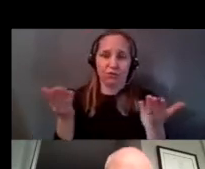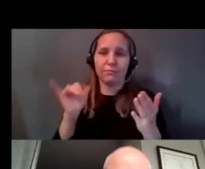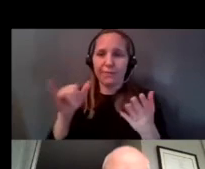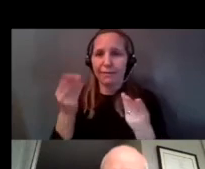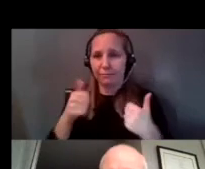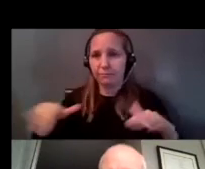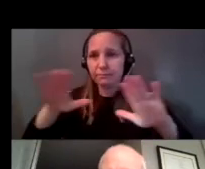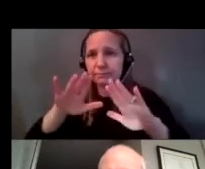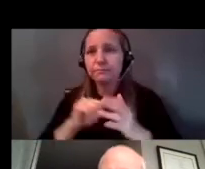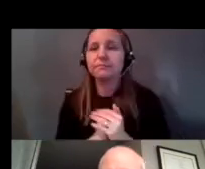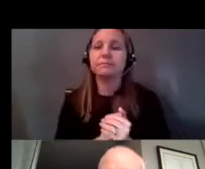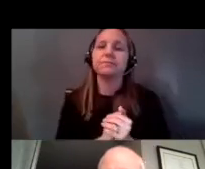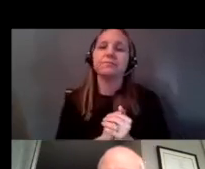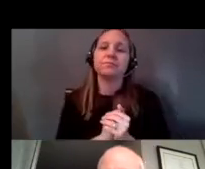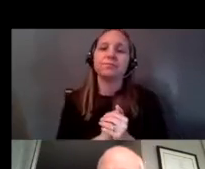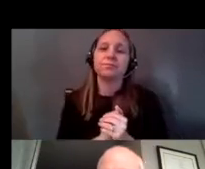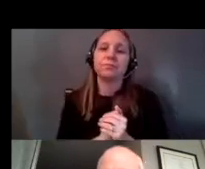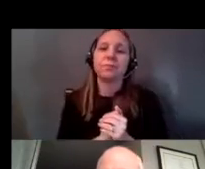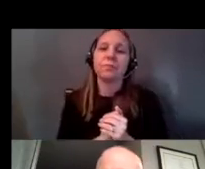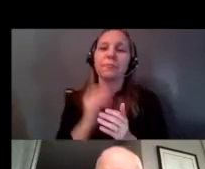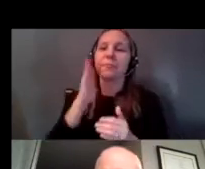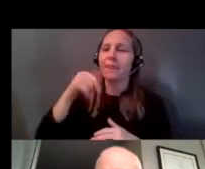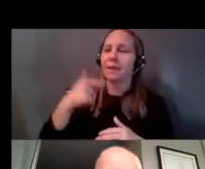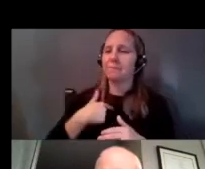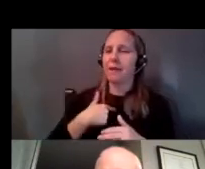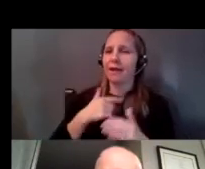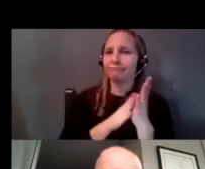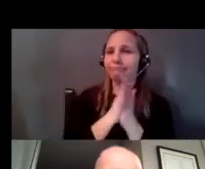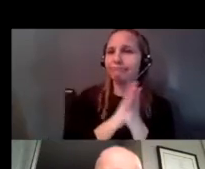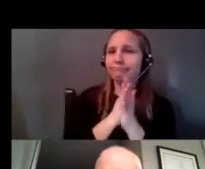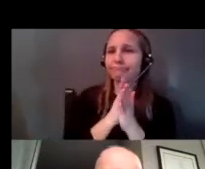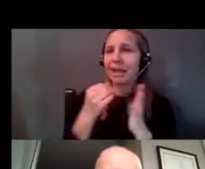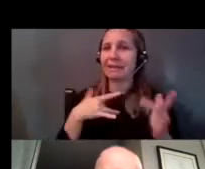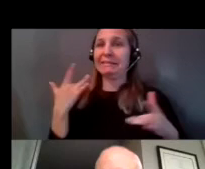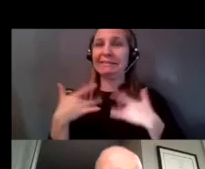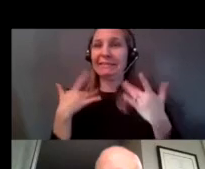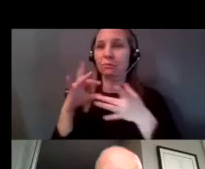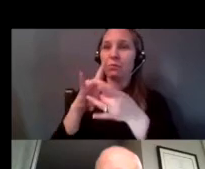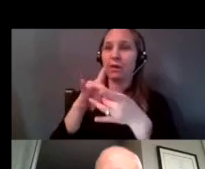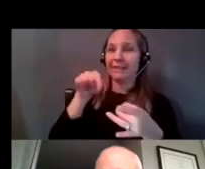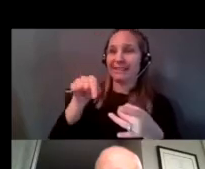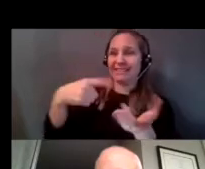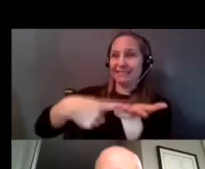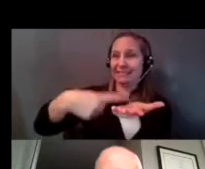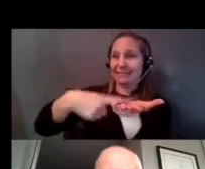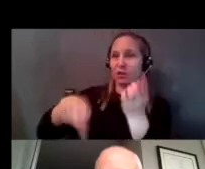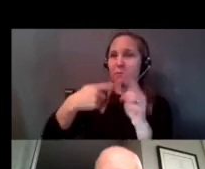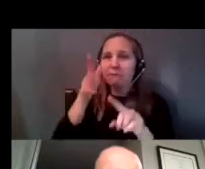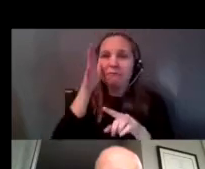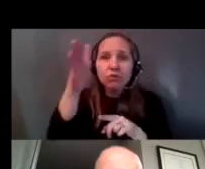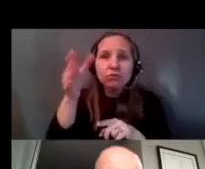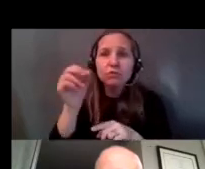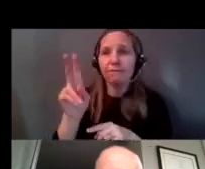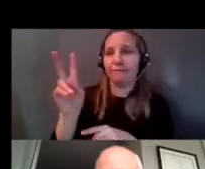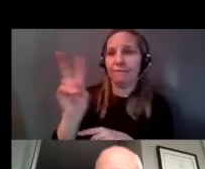I think a lot of my interests and excitement, especially for this conversations about the future of our city, come from